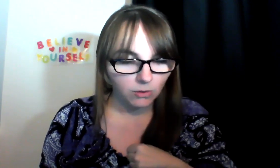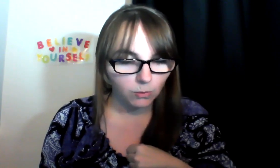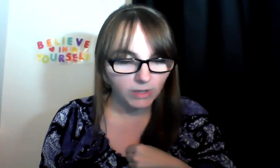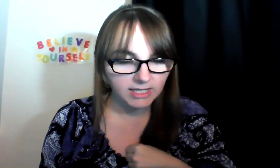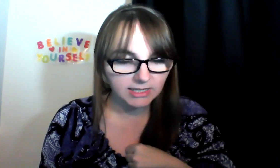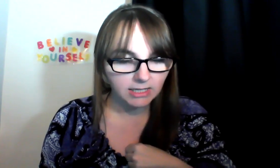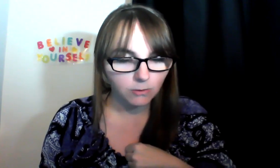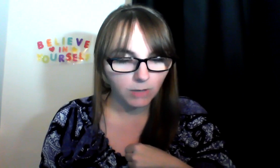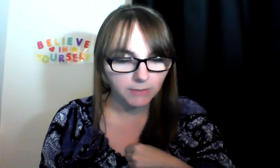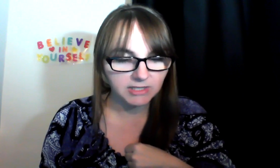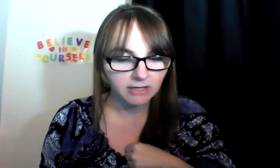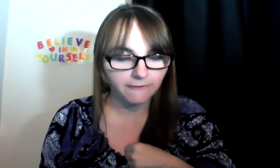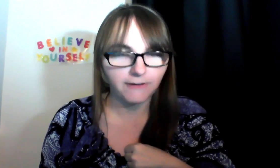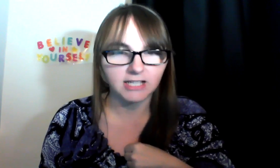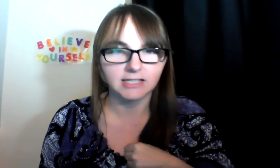Rizz, rubs, fuzz.